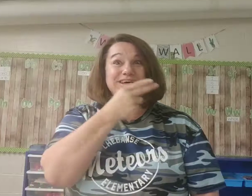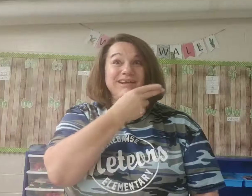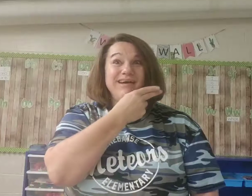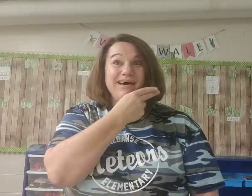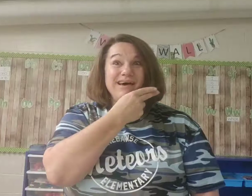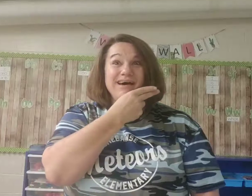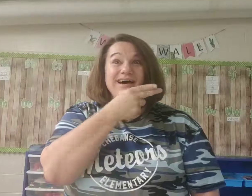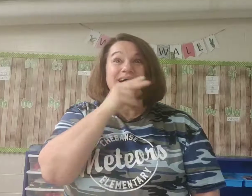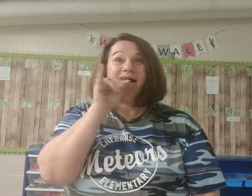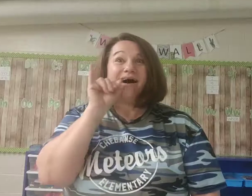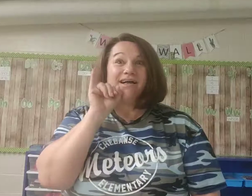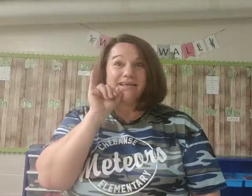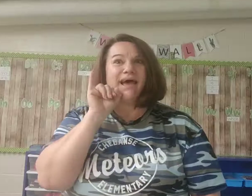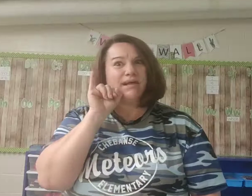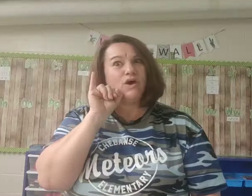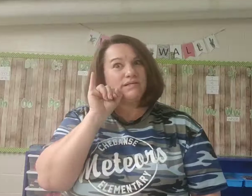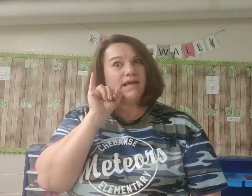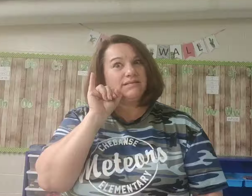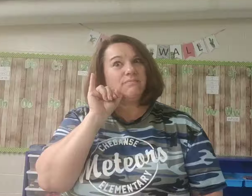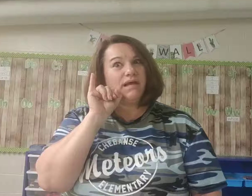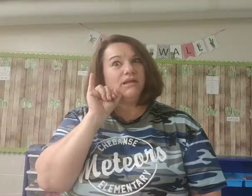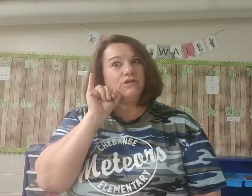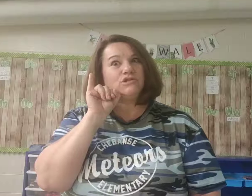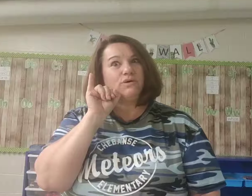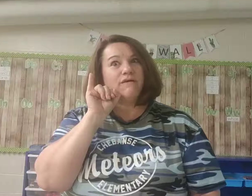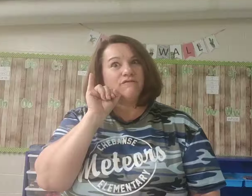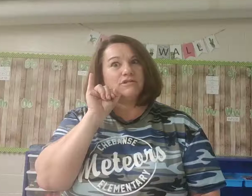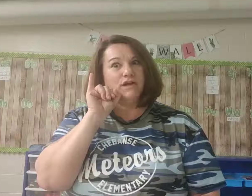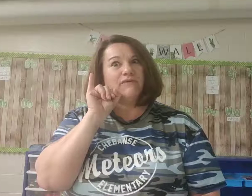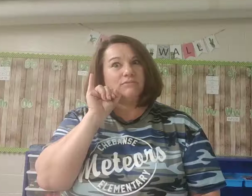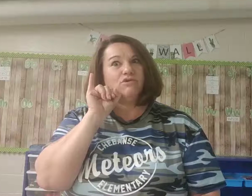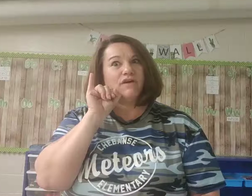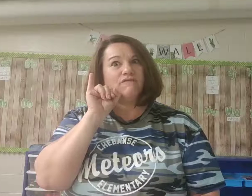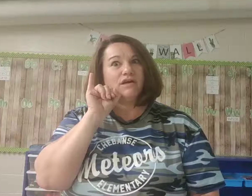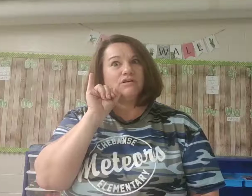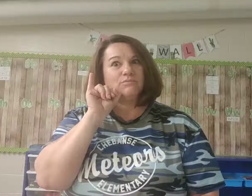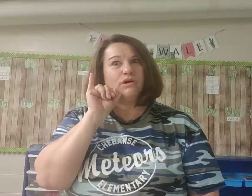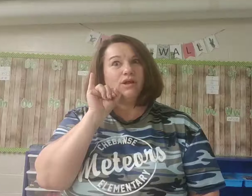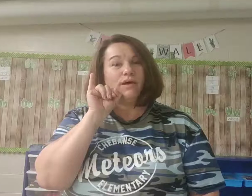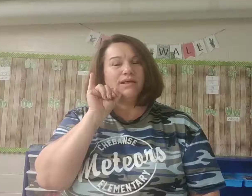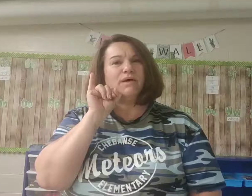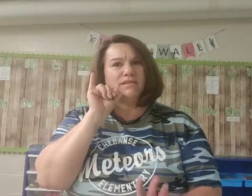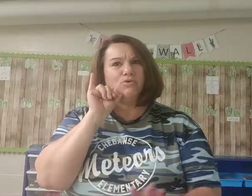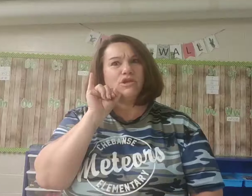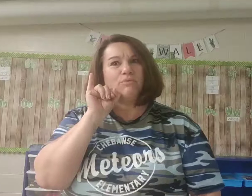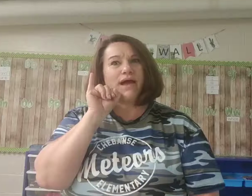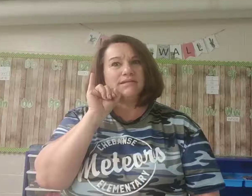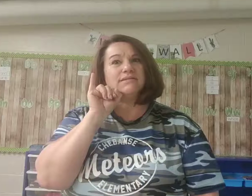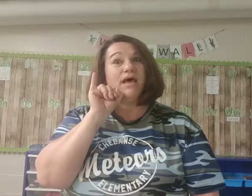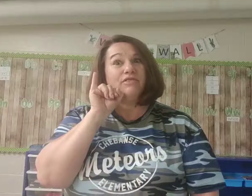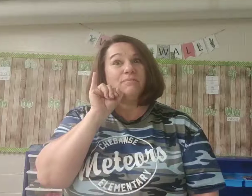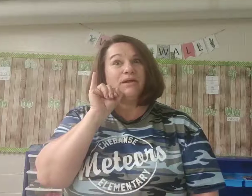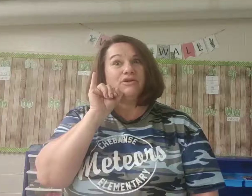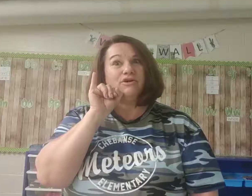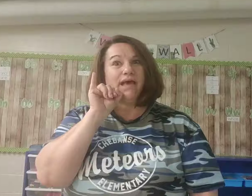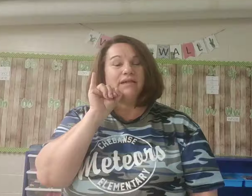good. Holly. I know it takes some getting used to at first. We have to move our fingers pretty quickly, but the more you practice, the better you'll get.